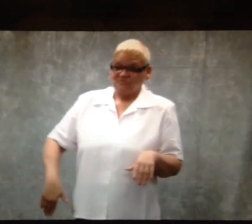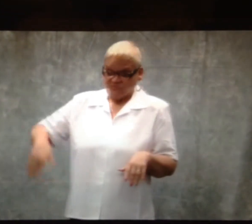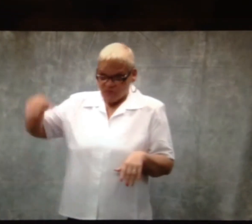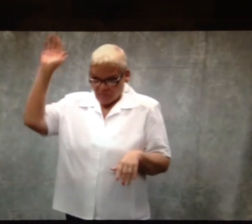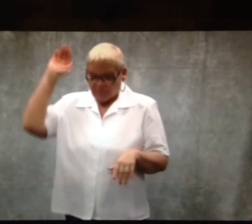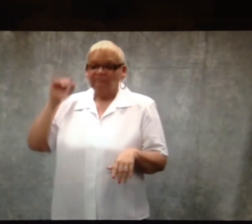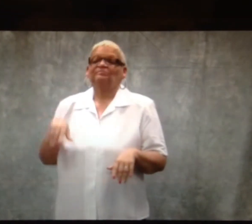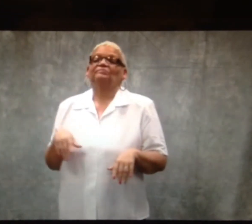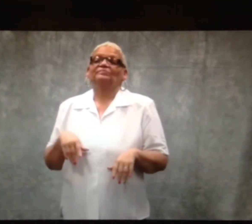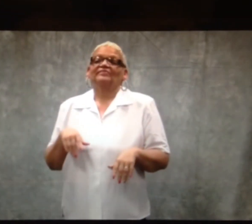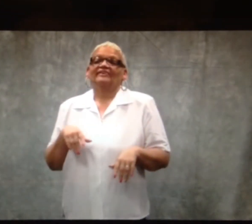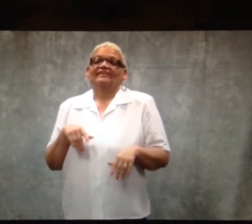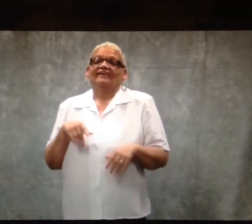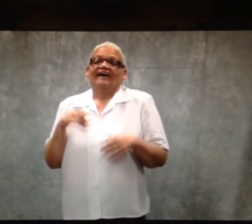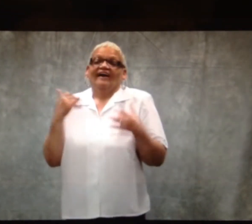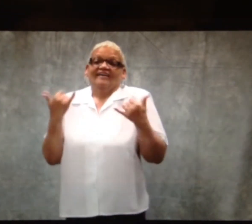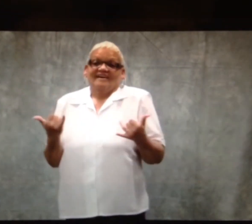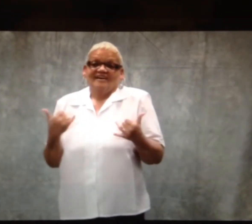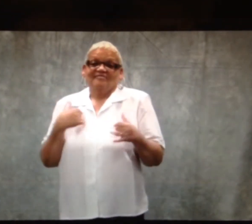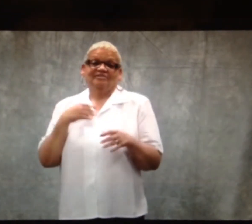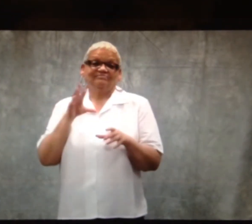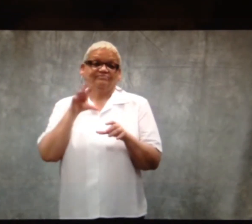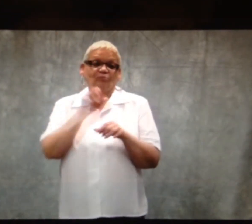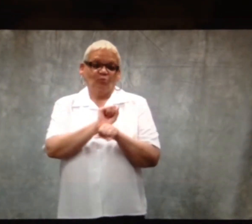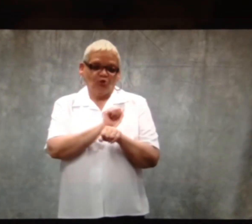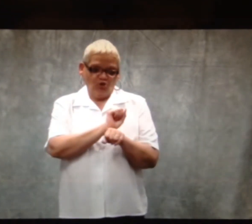was fine. He was willing to help me out.